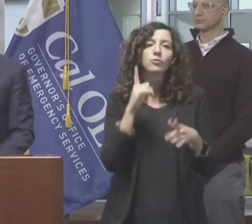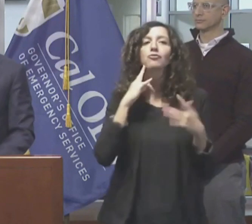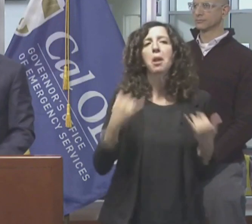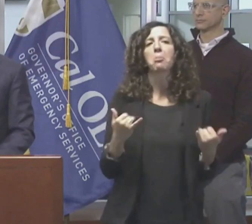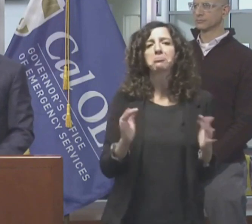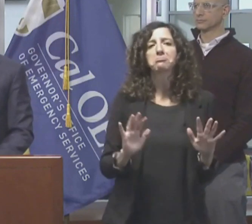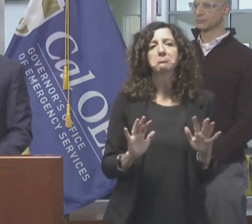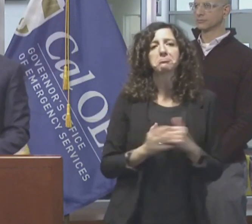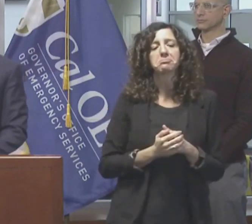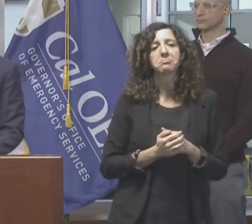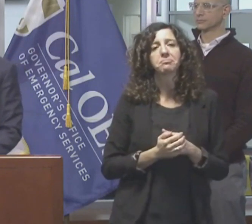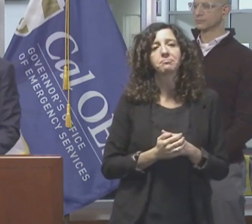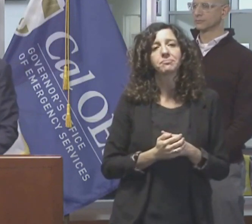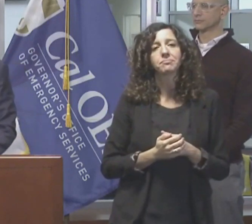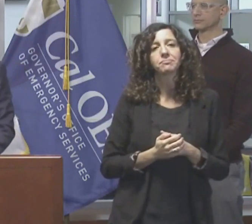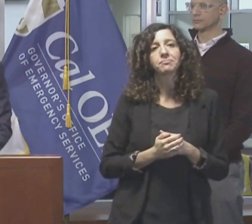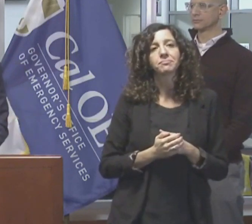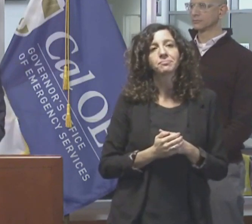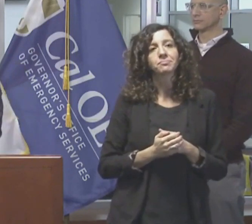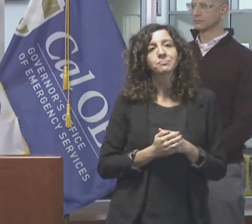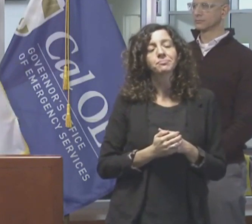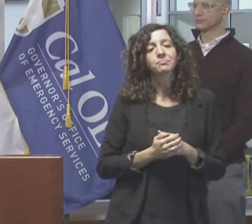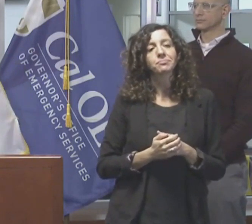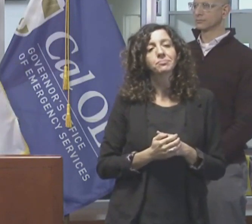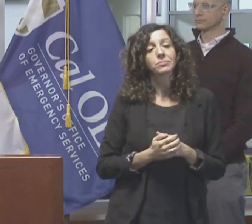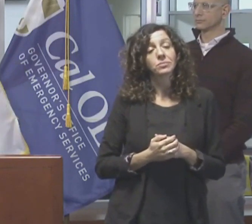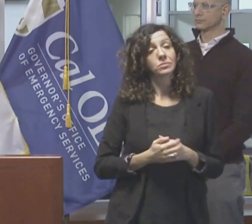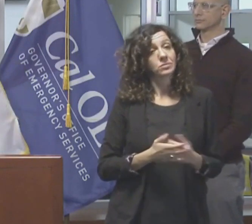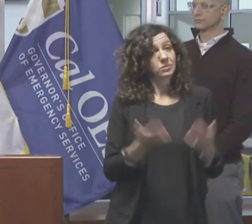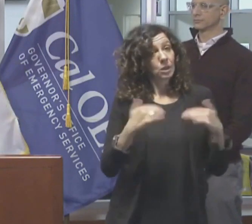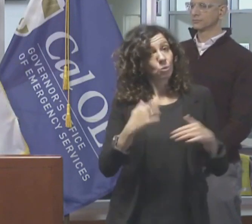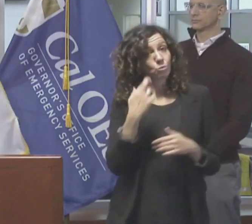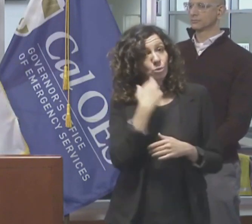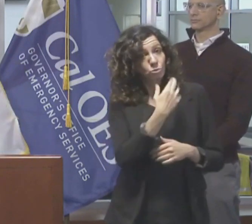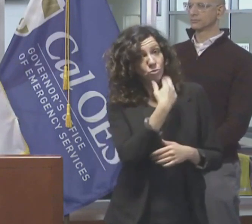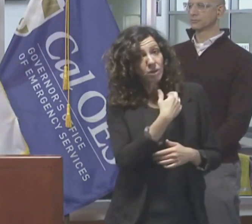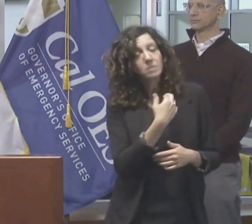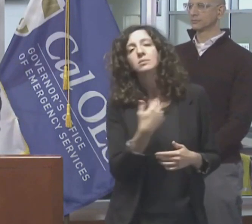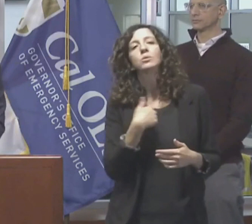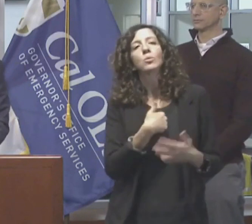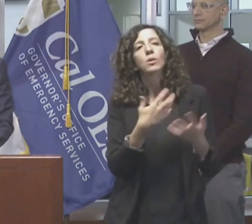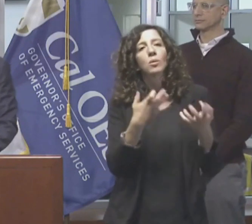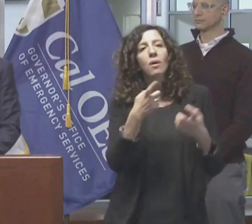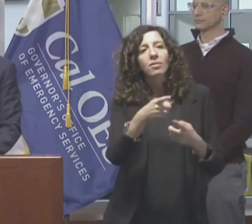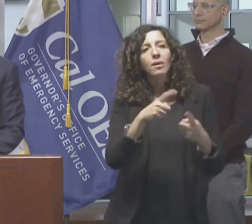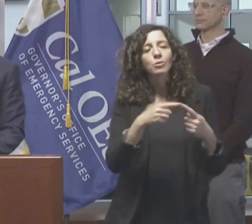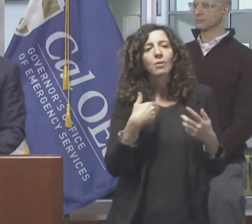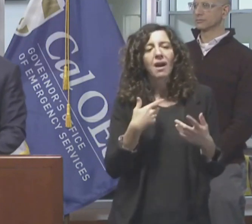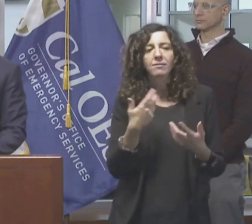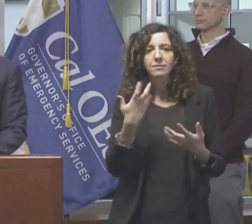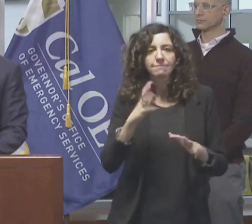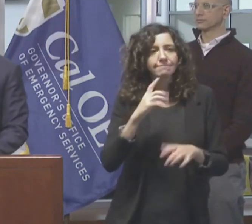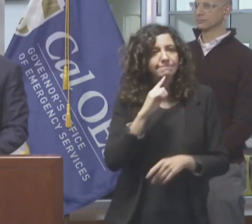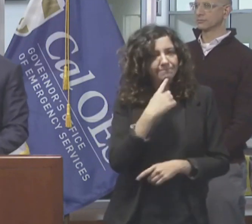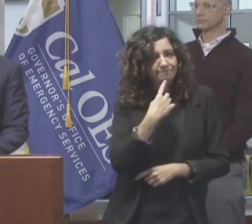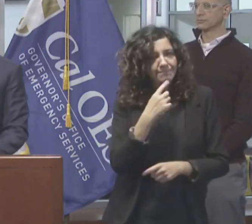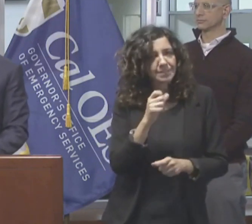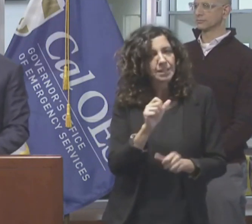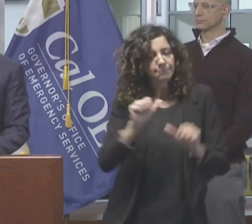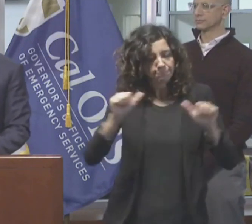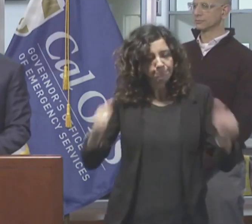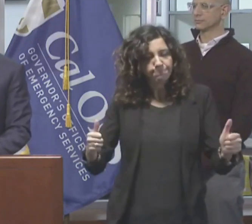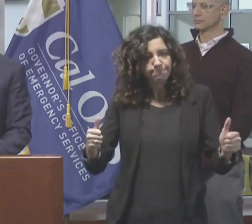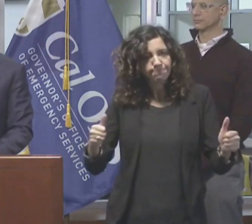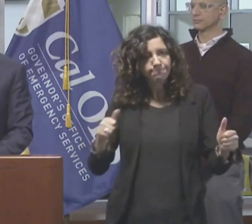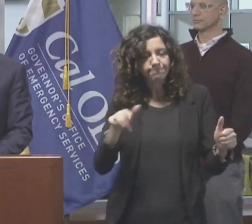moment. We are asking that restaurants practice deep social distancing and